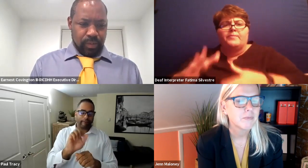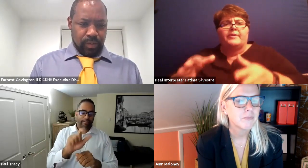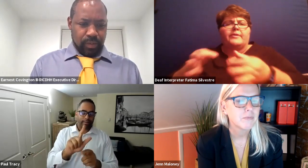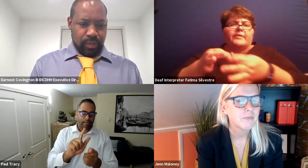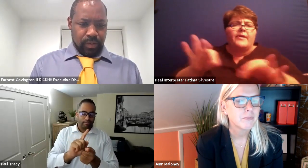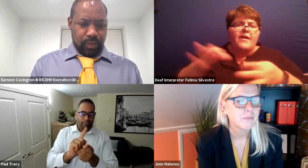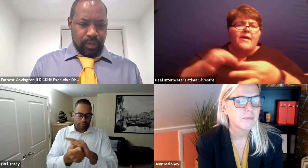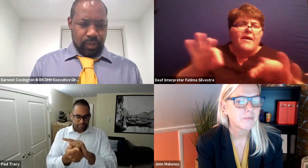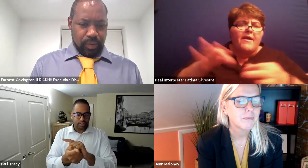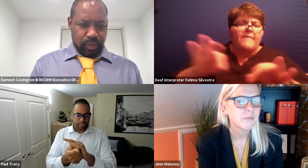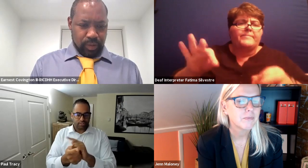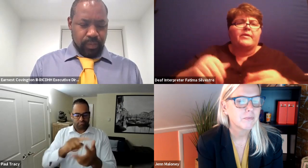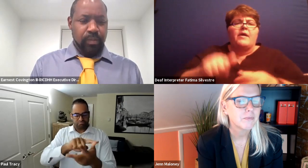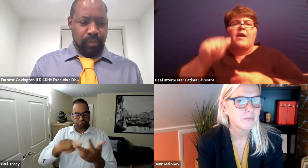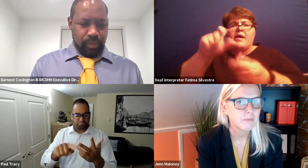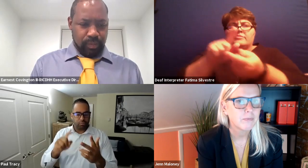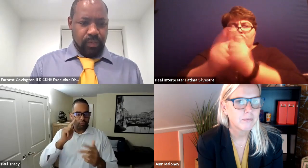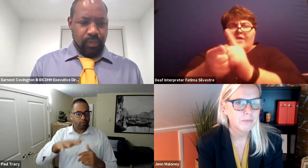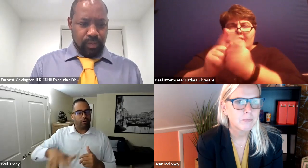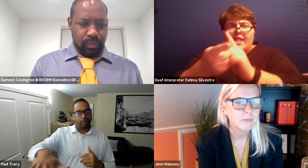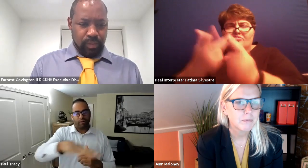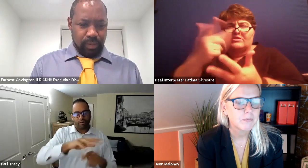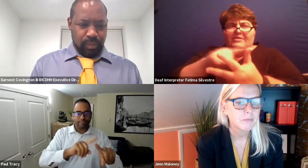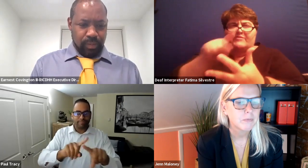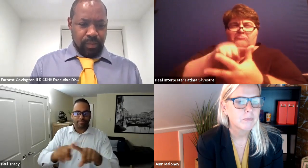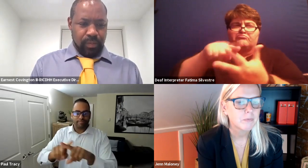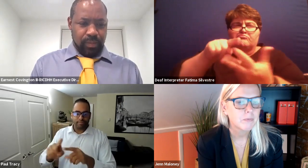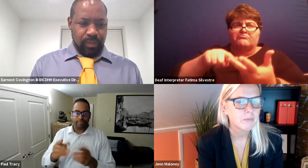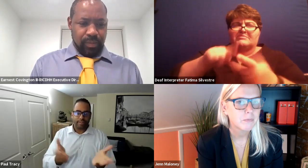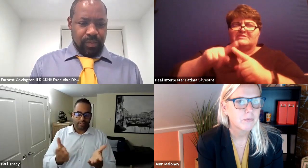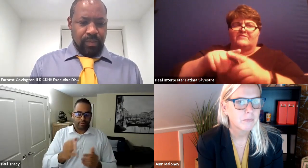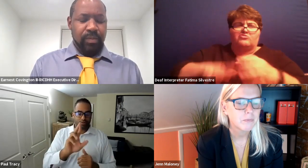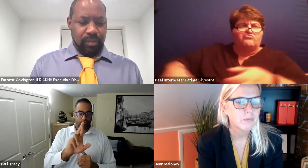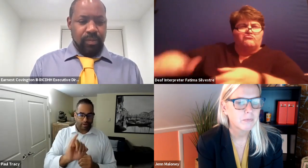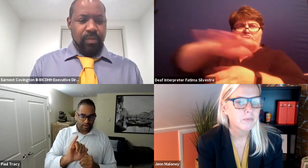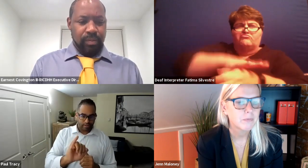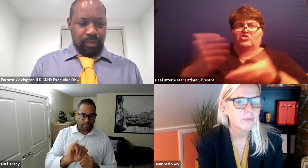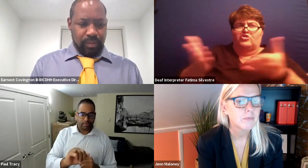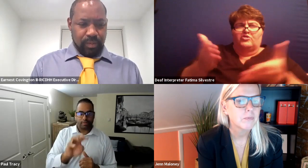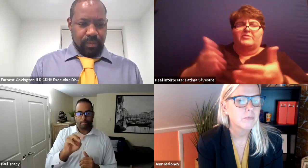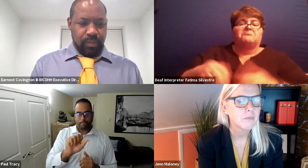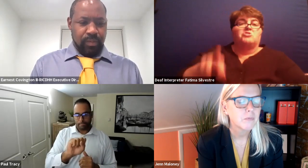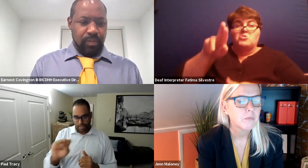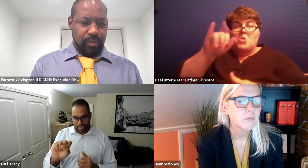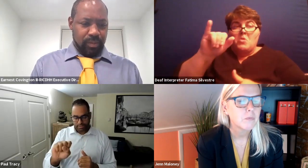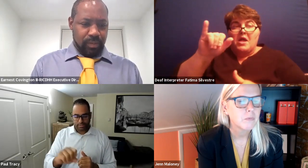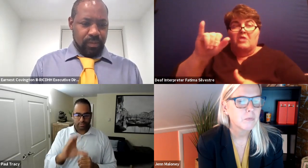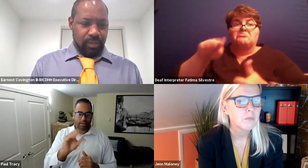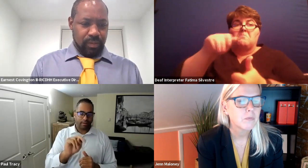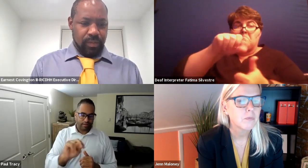services. We provide ASL translation and interpreting in Rhode